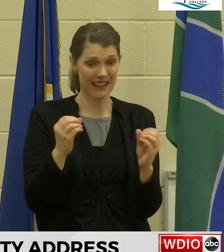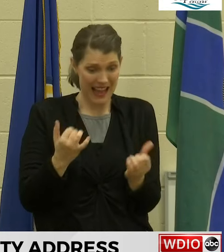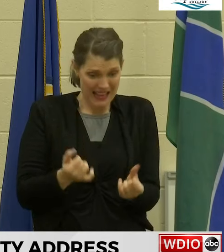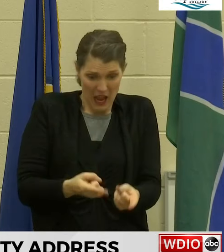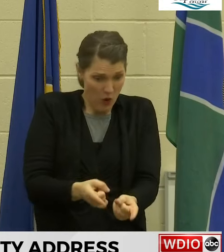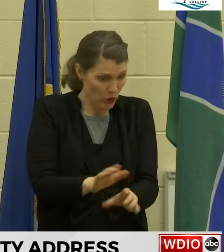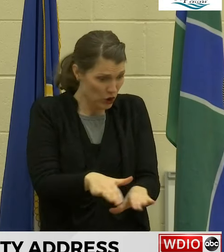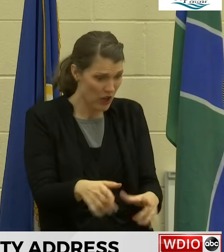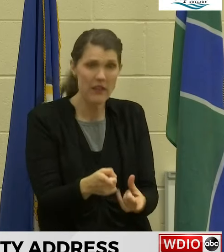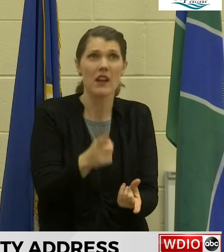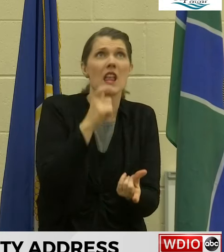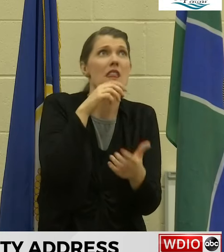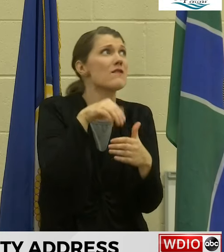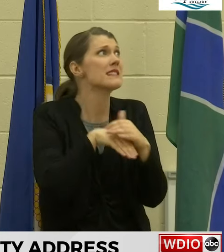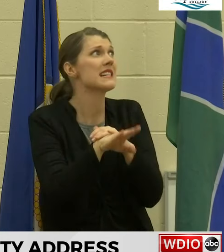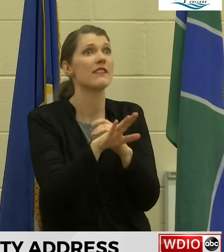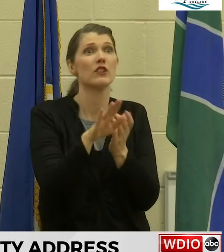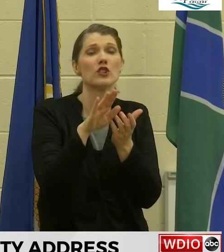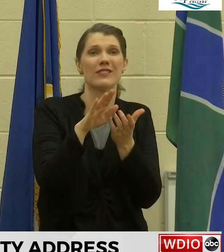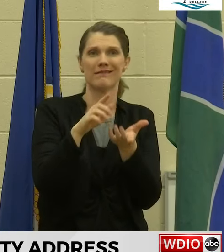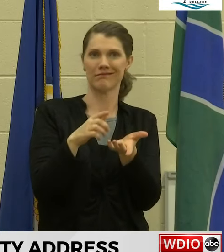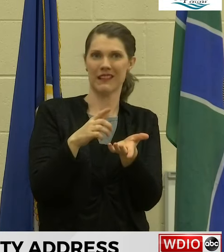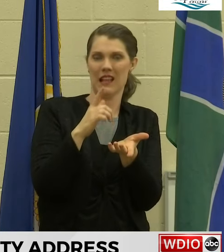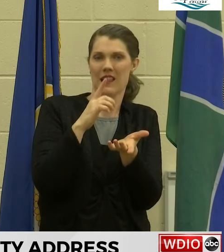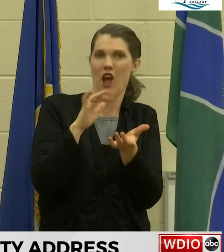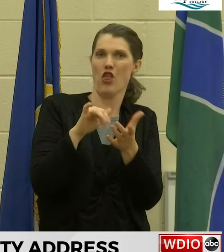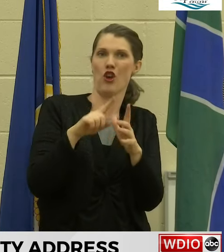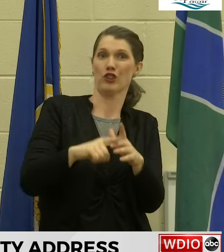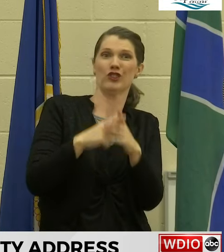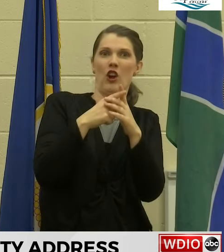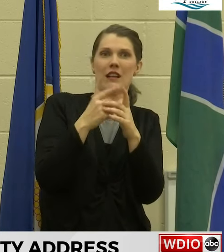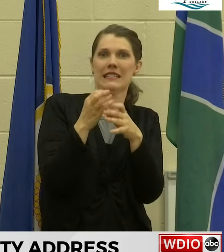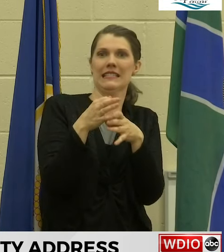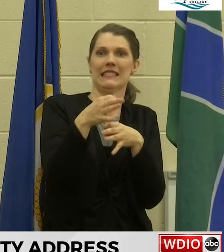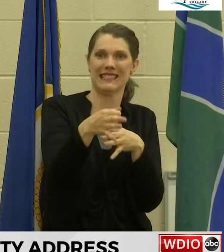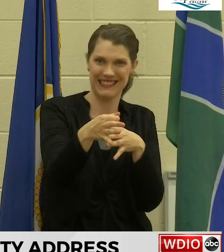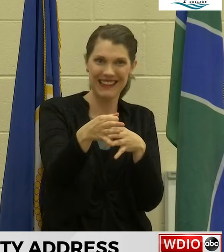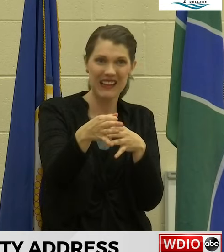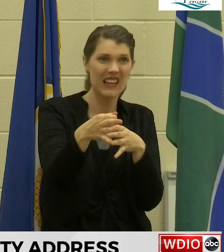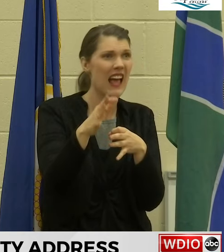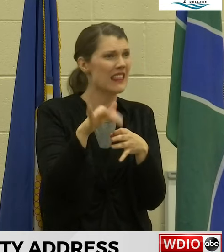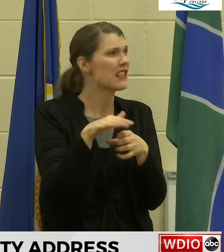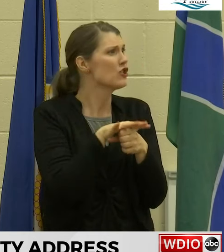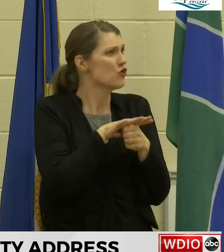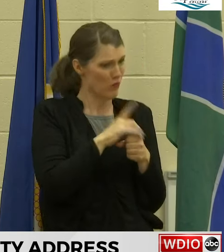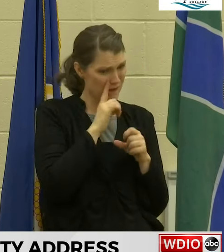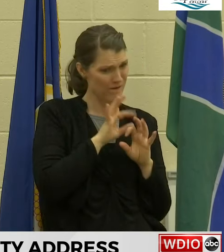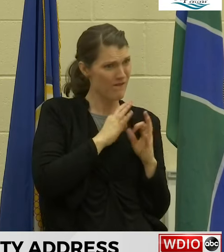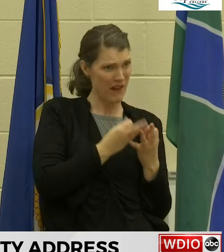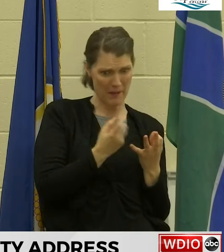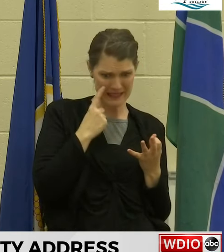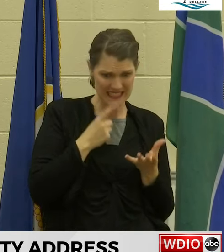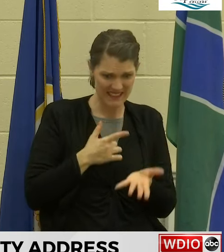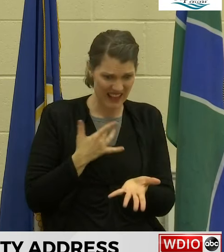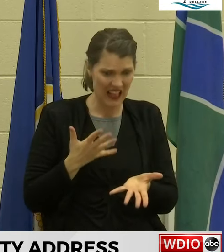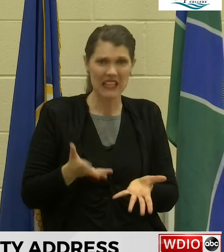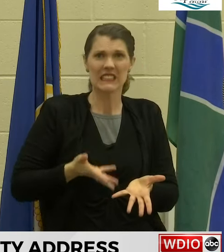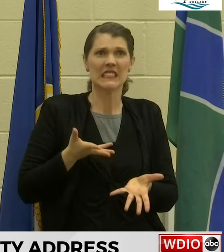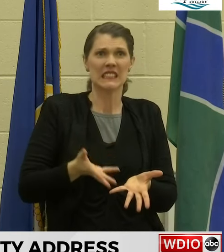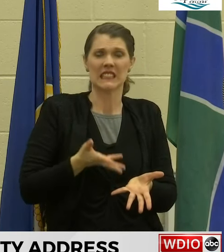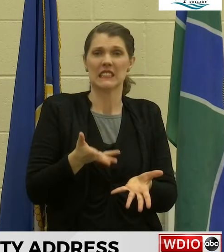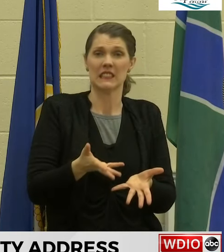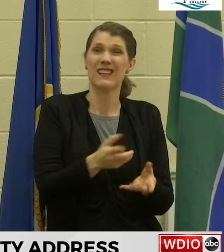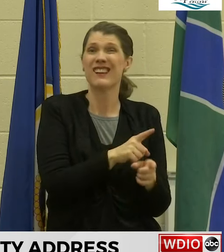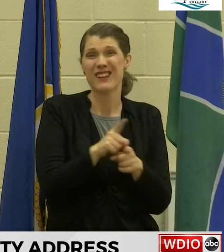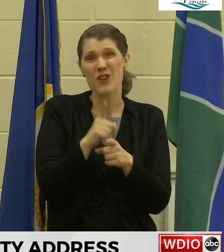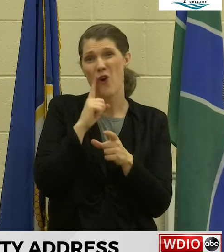denied opportunities for a healthy start in this life. And this is stressful for families, and it's a